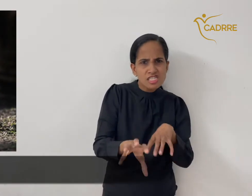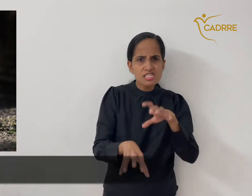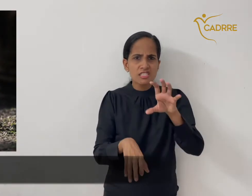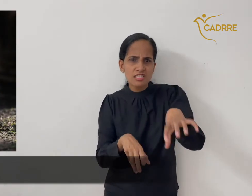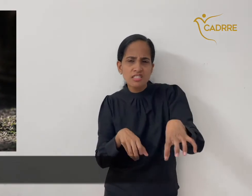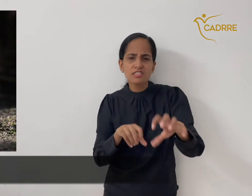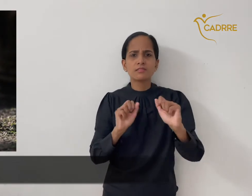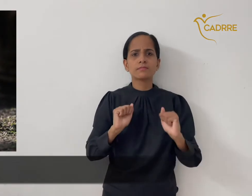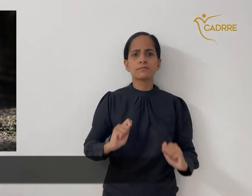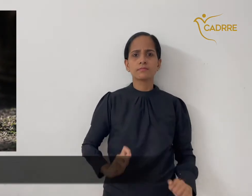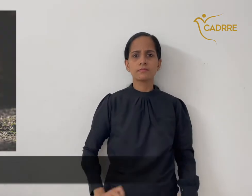Tiger.